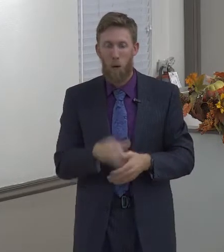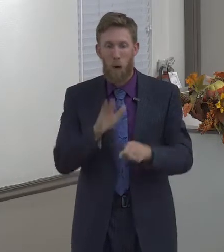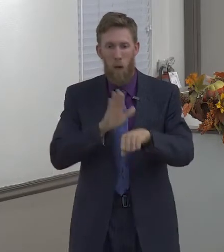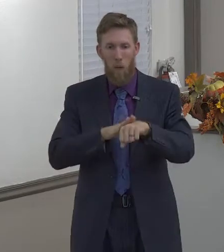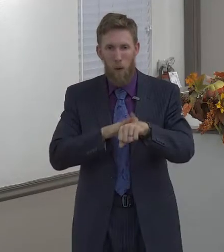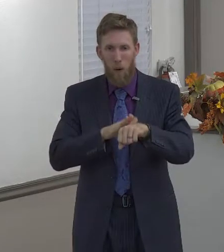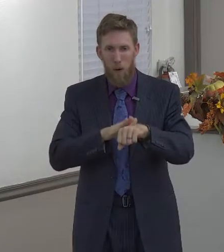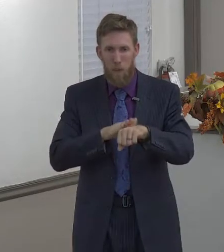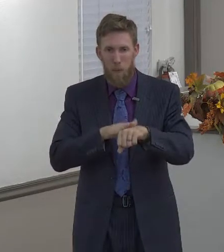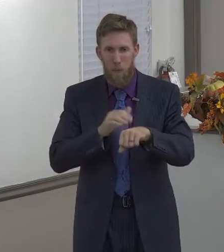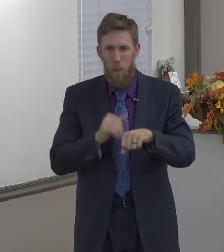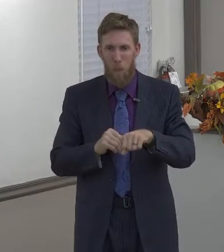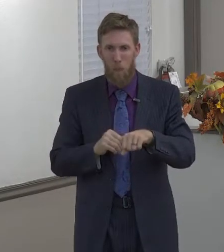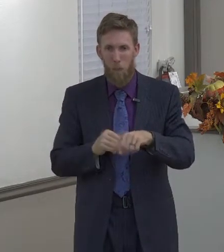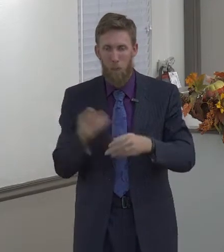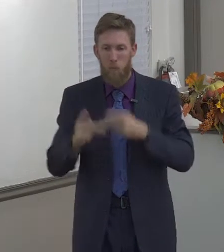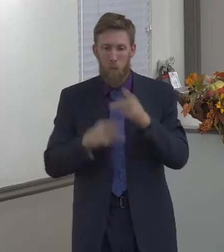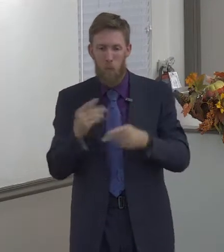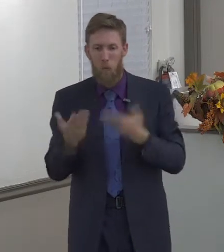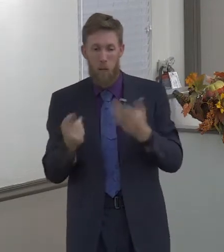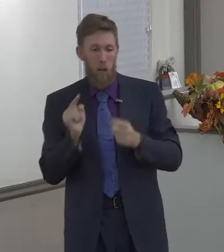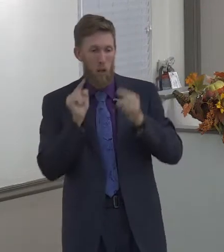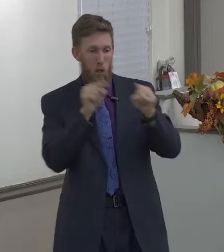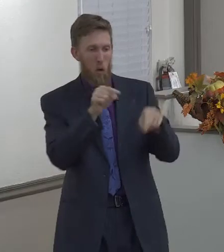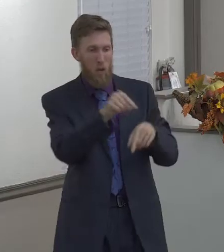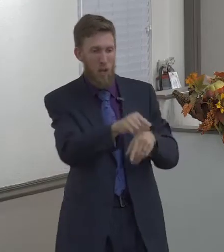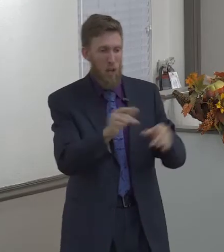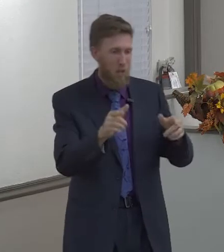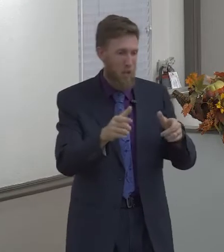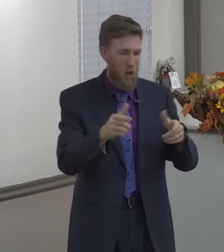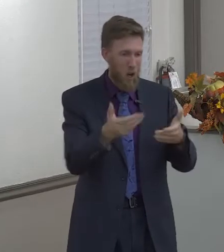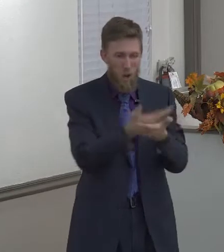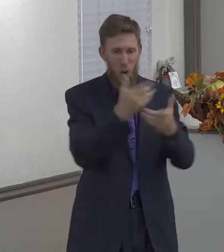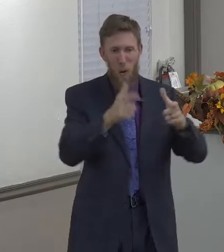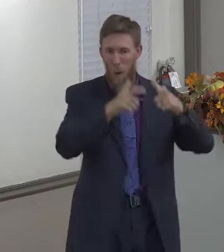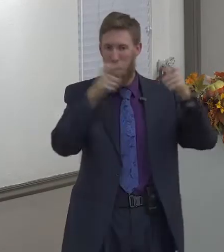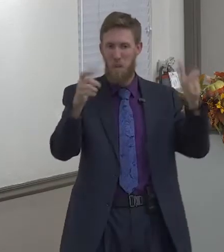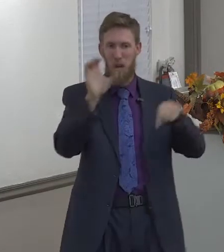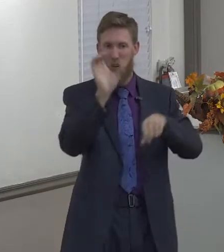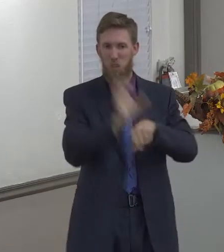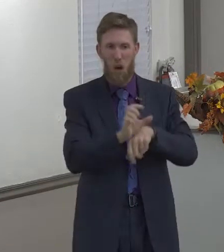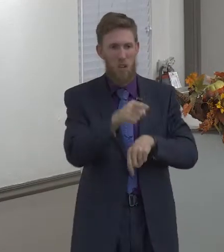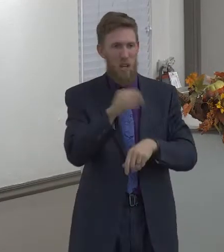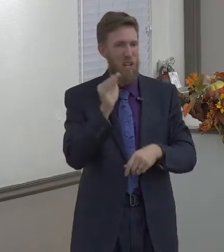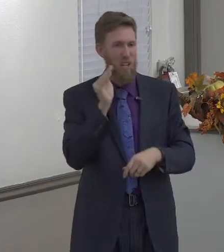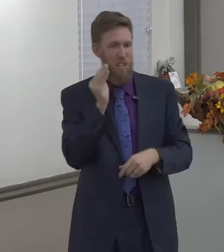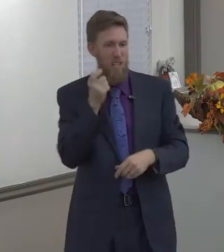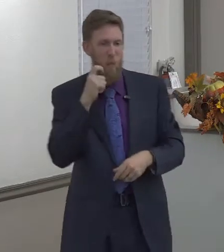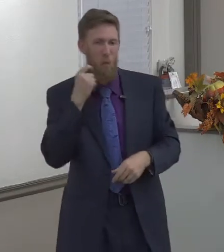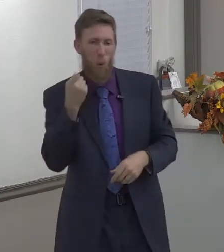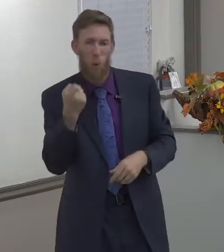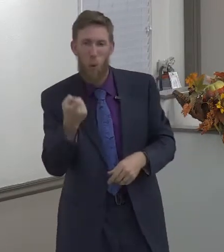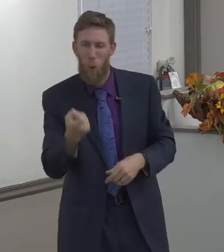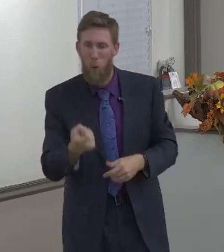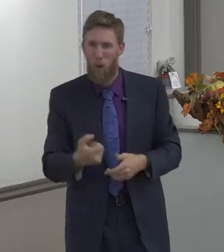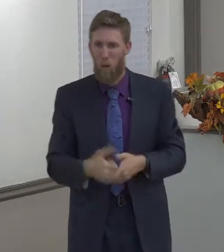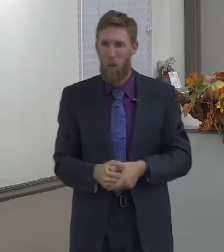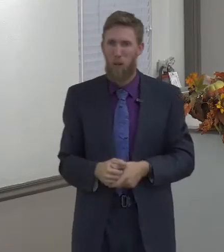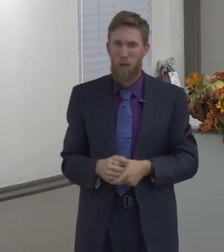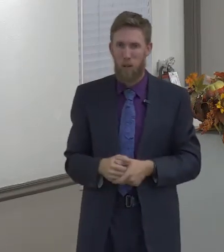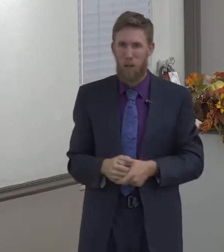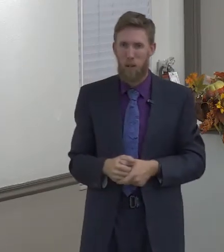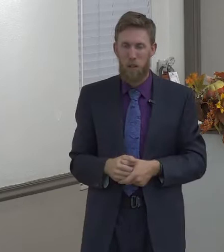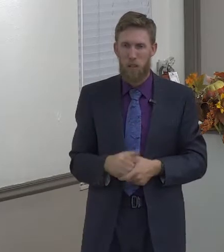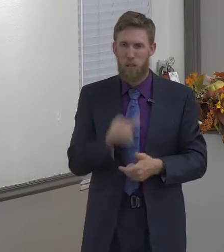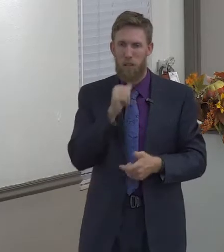Just because it seems like that doesn't mean that it's a place that God inhabits, that He dwells. The North Star could have been burned out thousands of